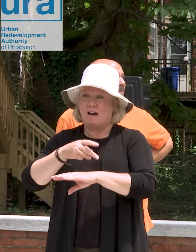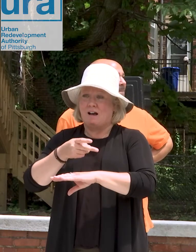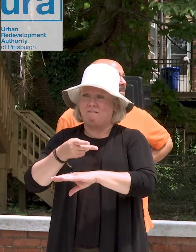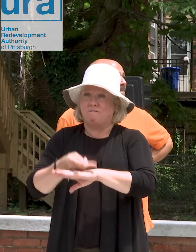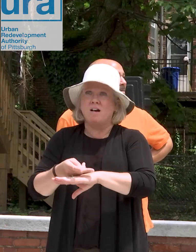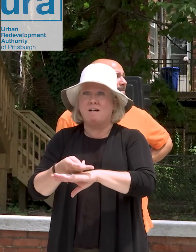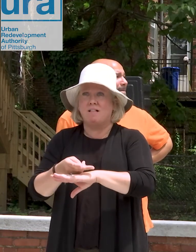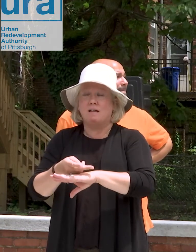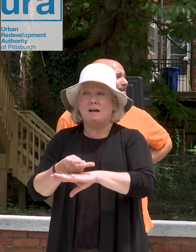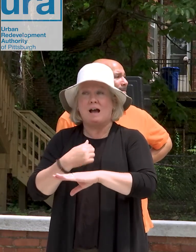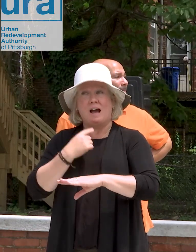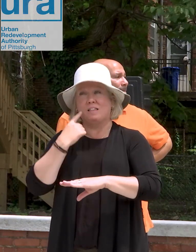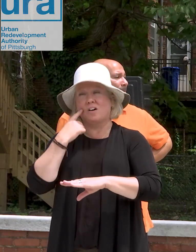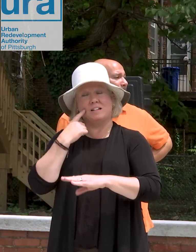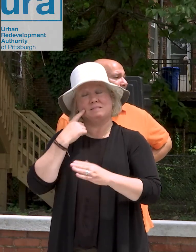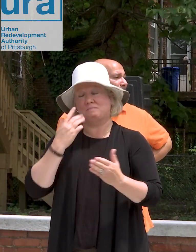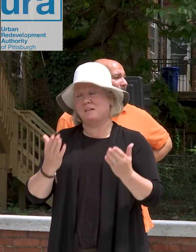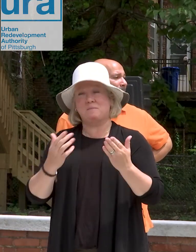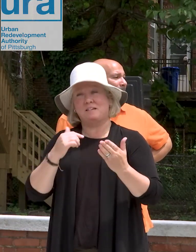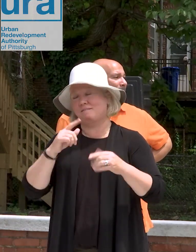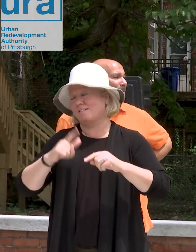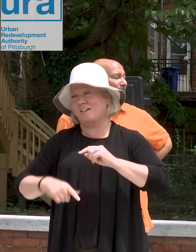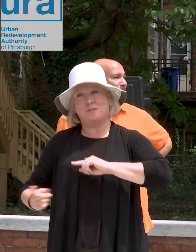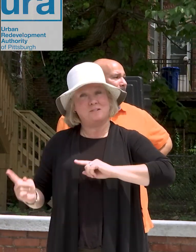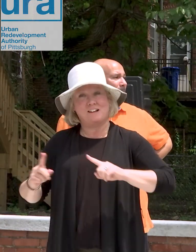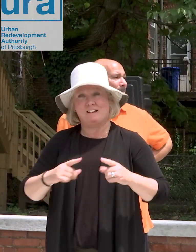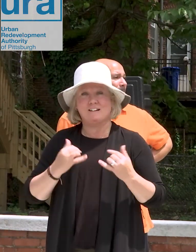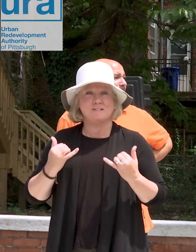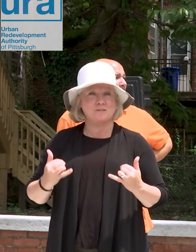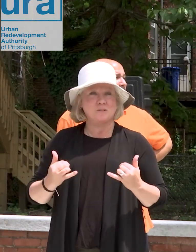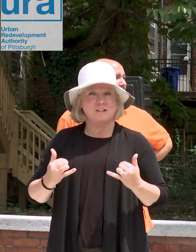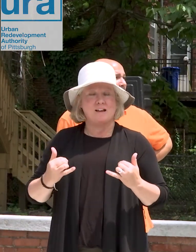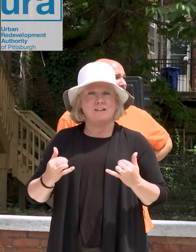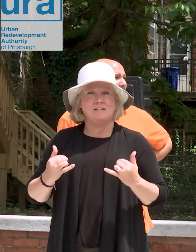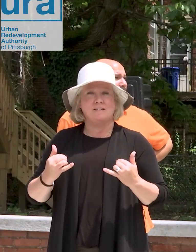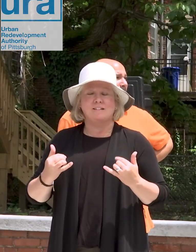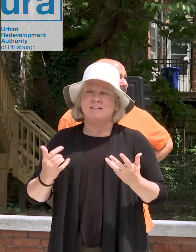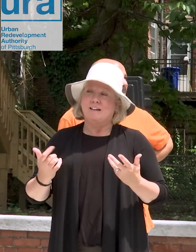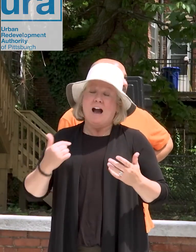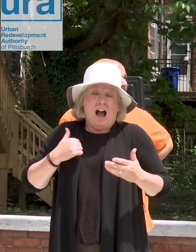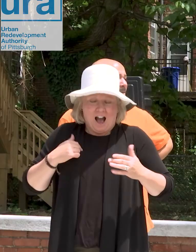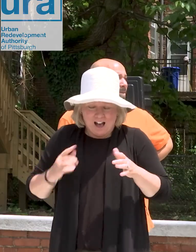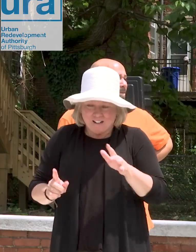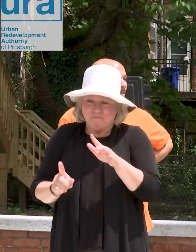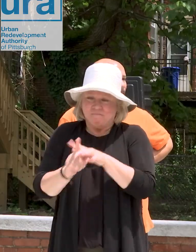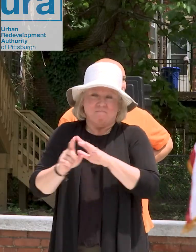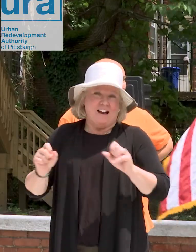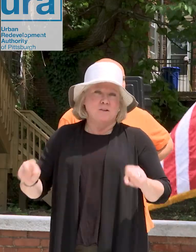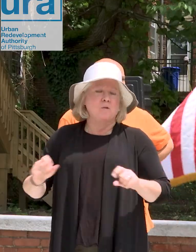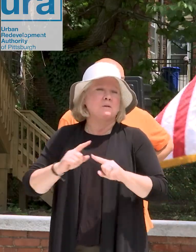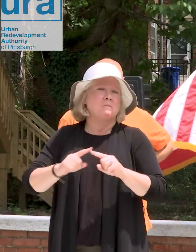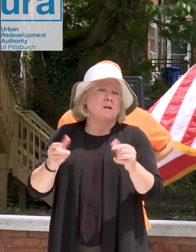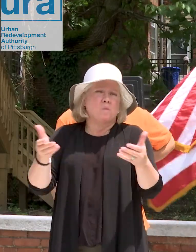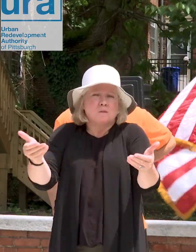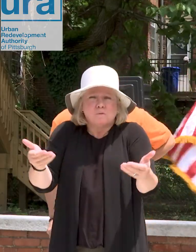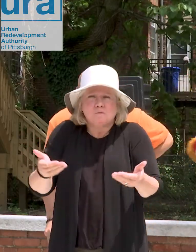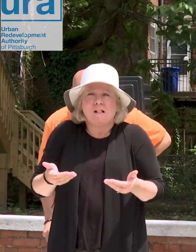be able to greet you. But I'm here. I will not do the tour with you, but I did want to greet each of you this